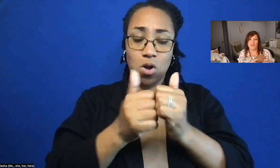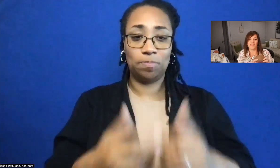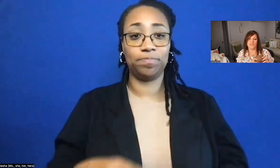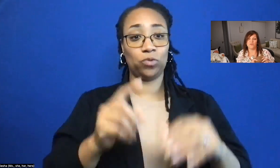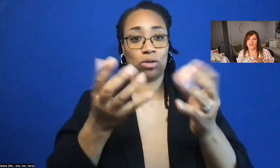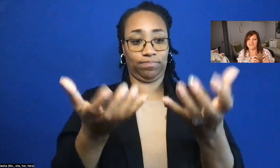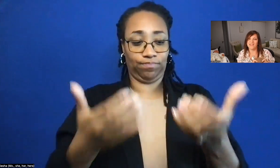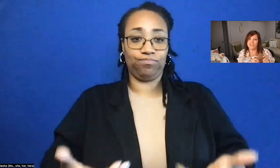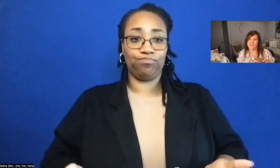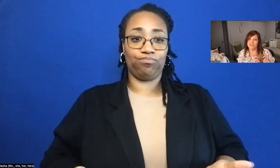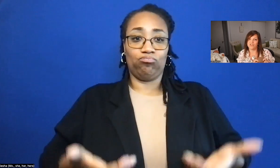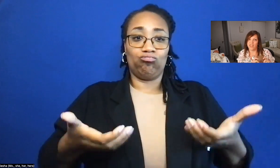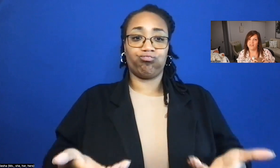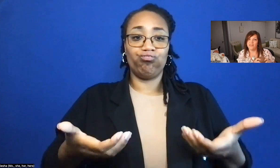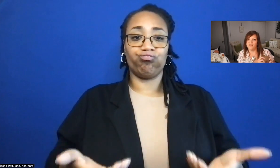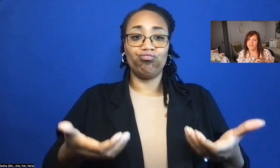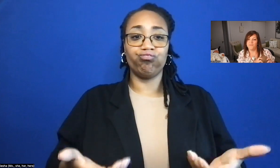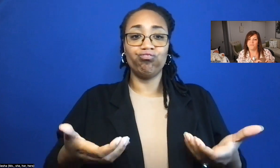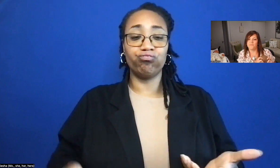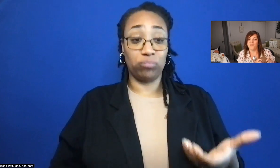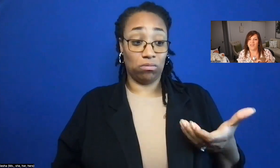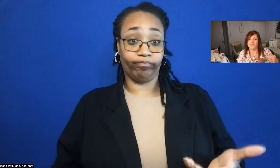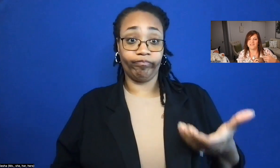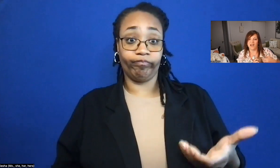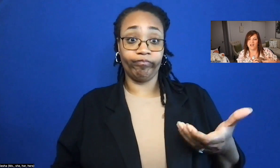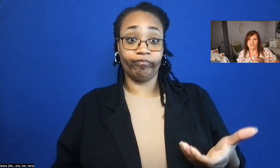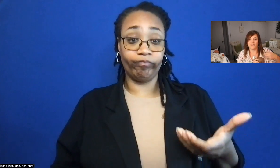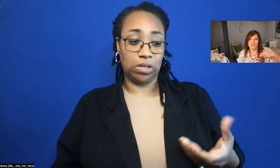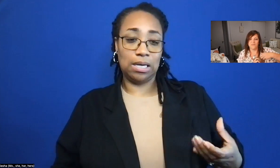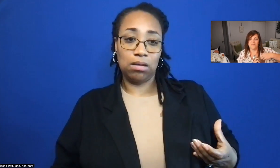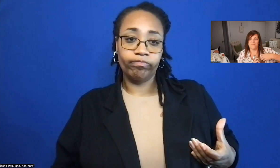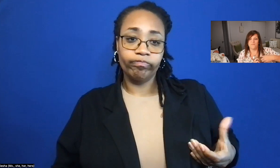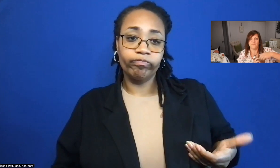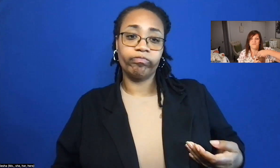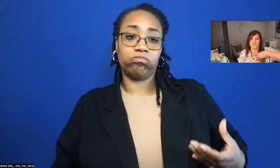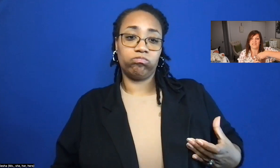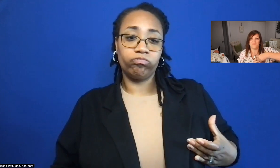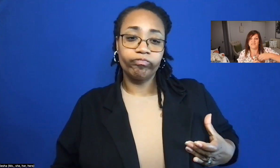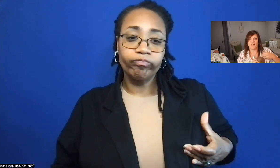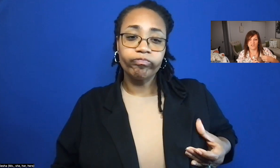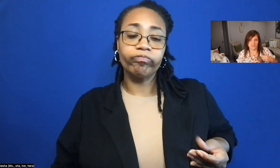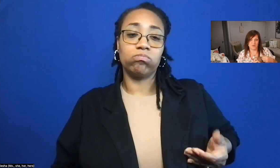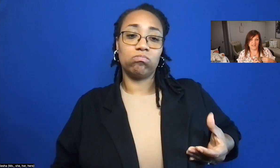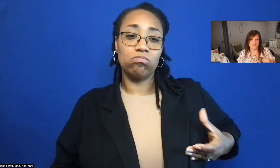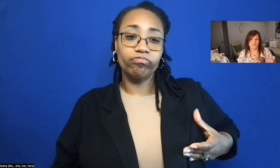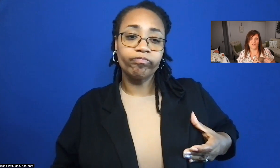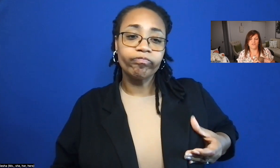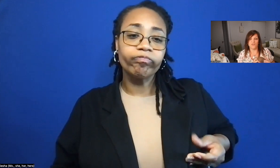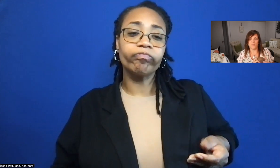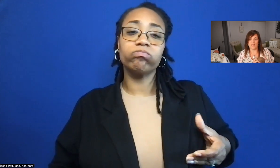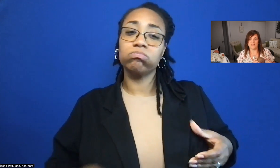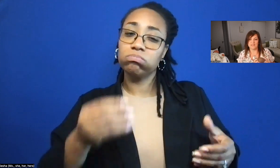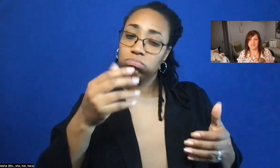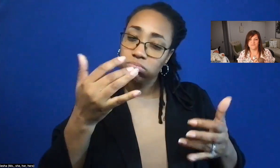start by giving your breast a gentle shake and a massage. Gently massage the breast for a